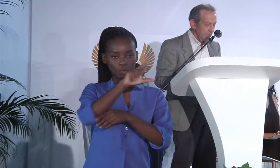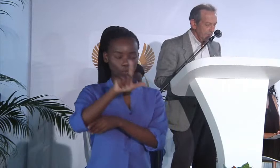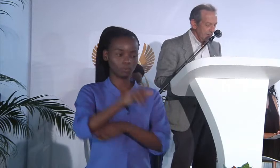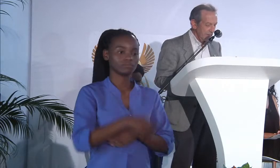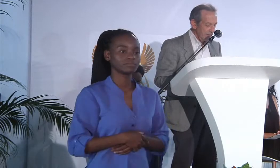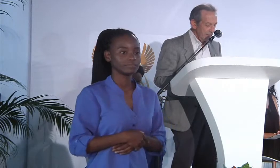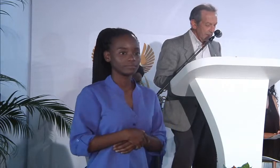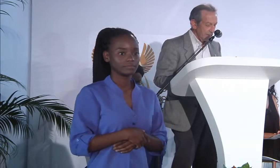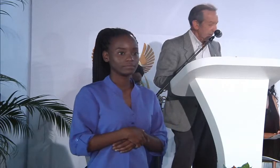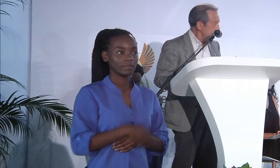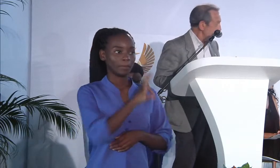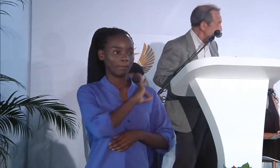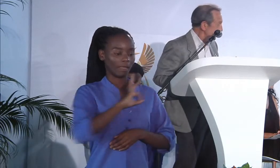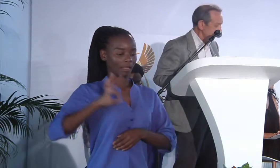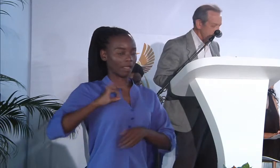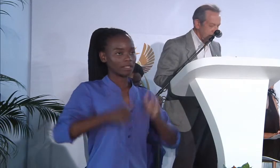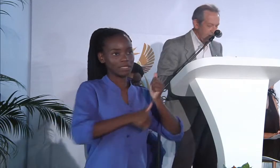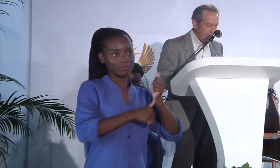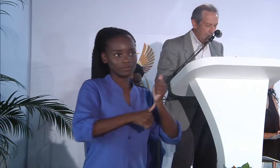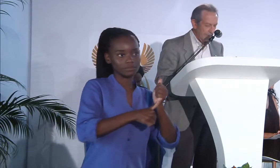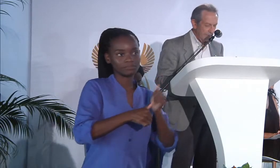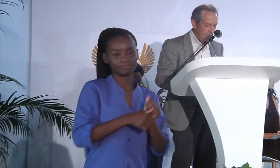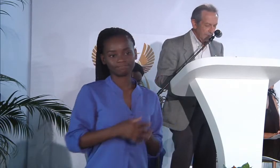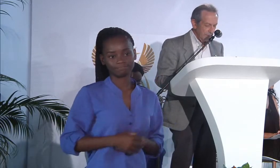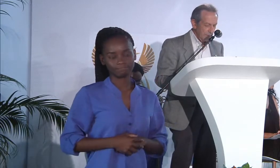Mayor, Councillor Belinda Scott,